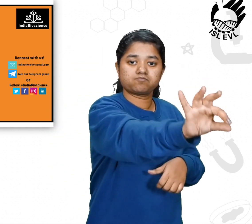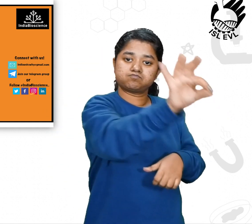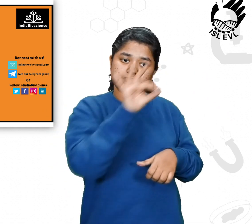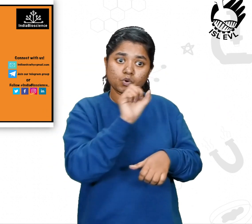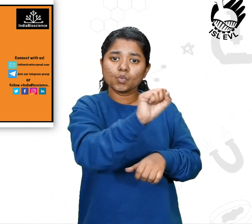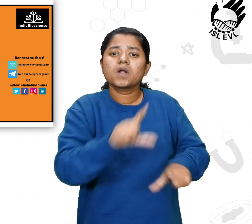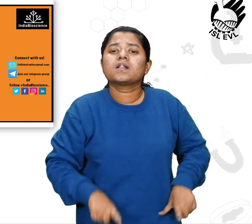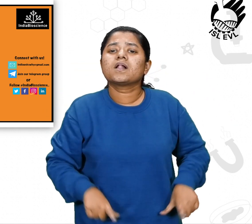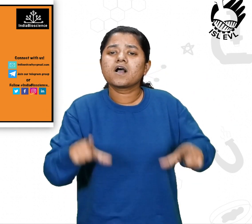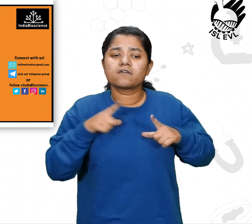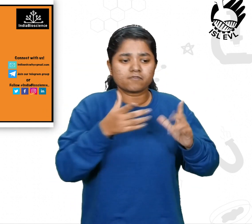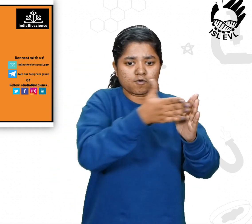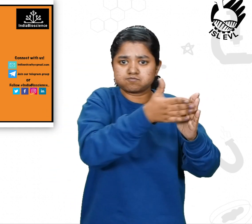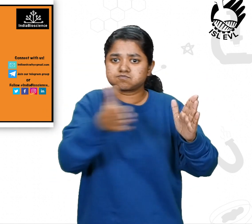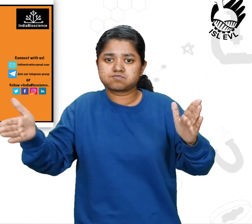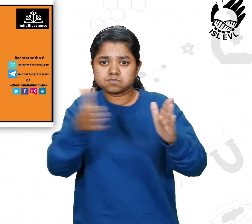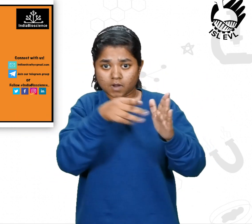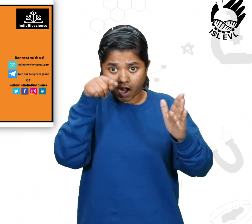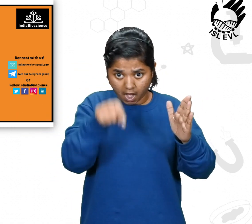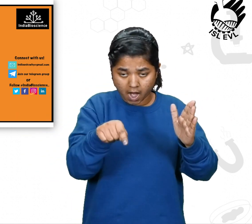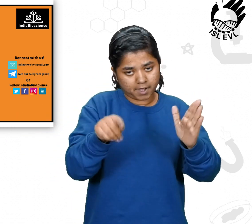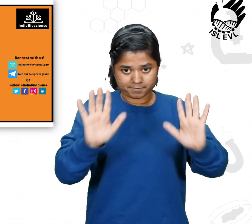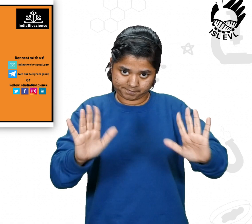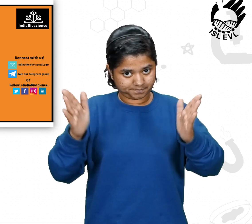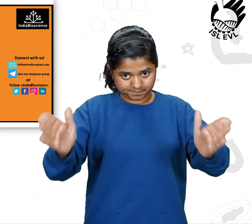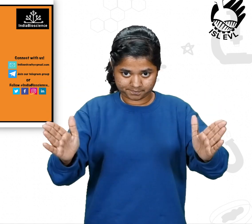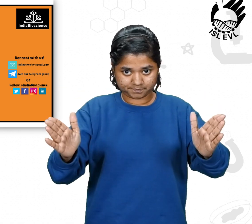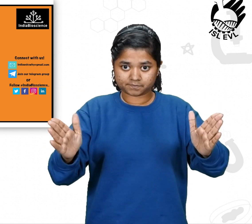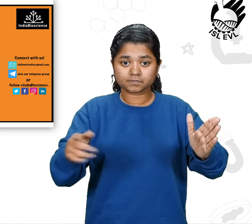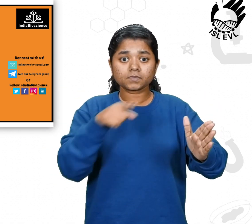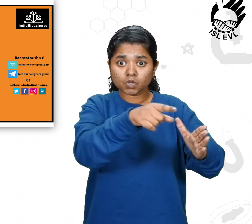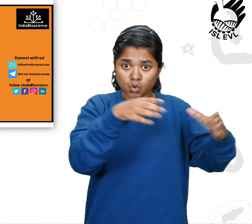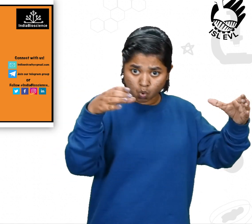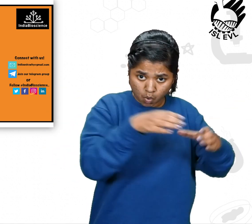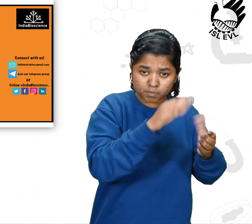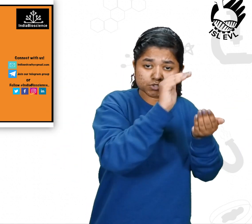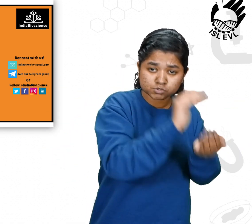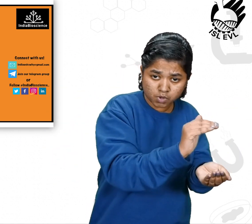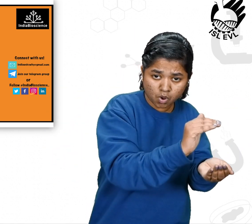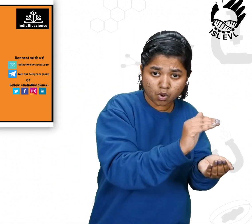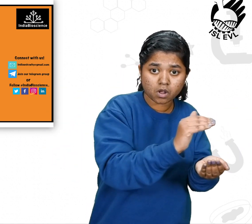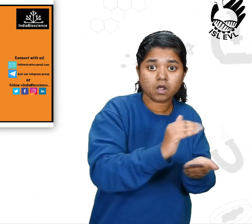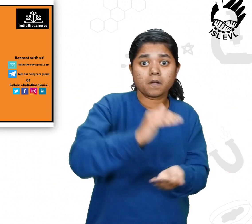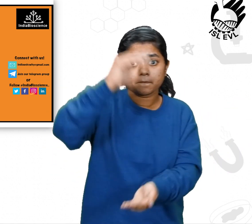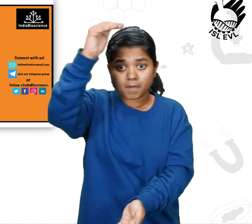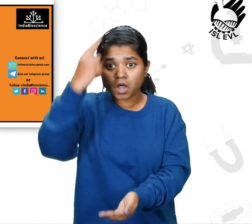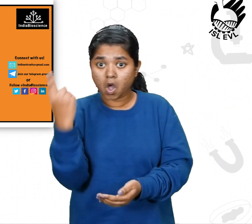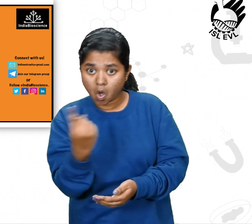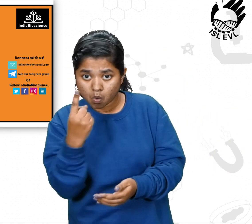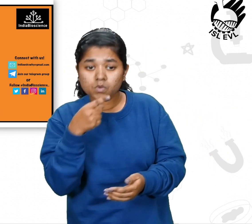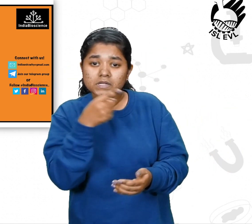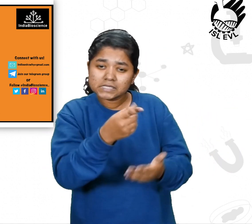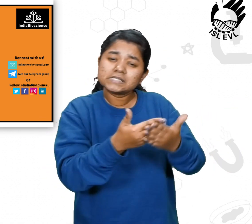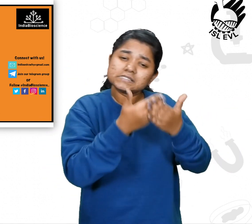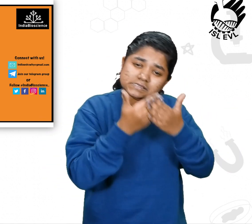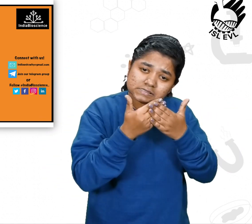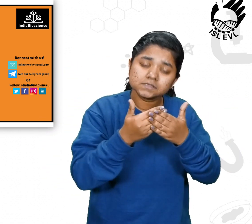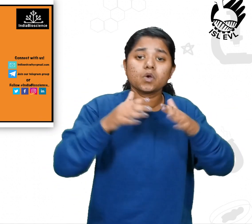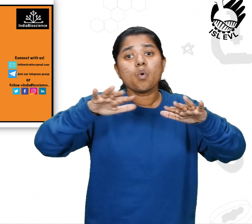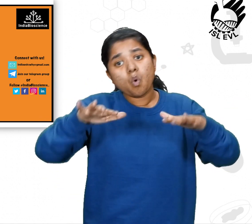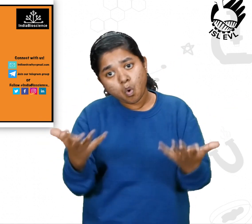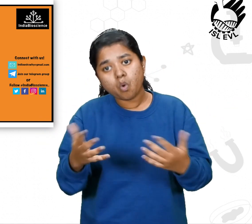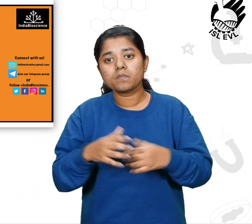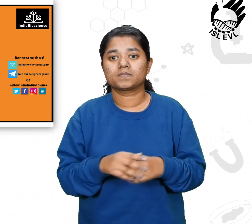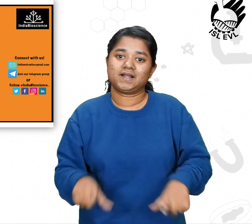want to understand, given a life history stage, why is it doing what it is doing? So yeah, so depending on the context, we